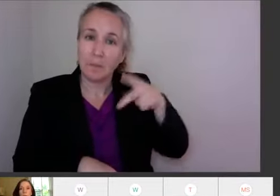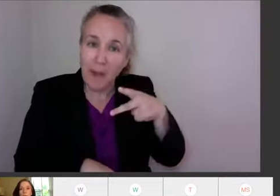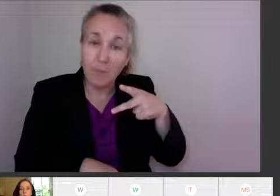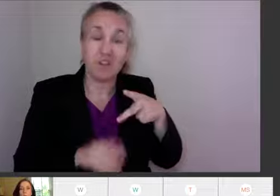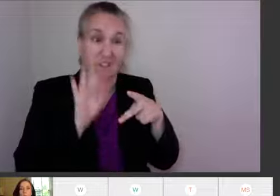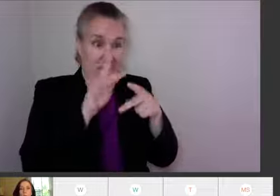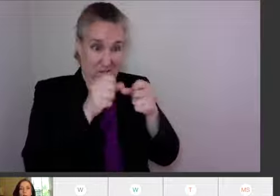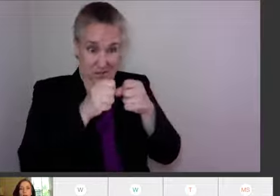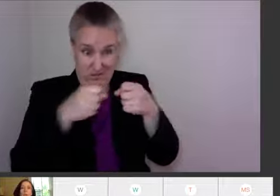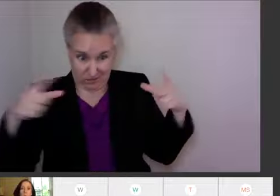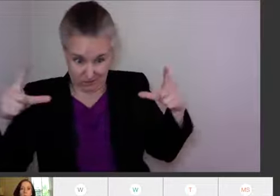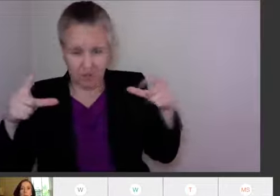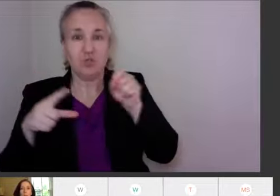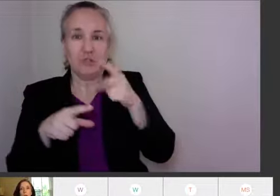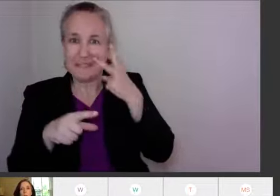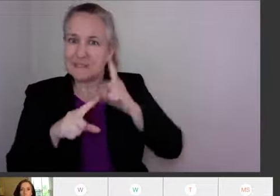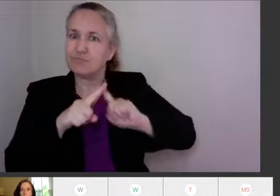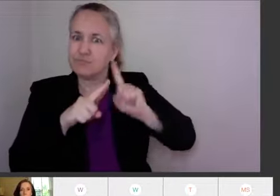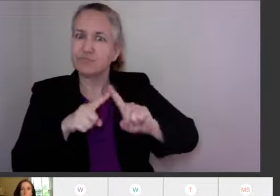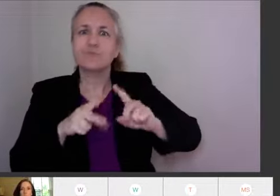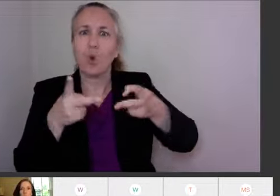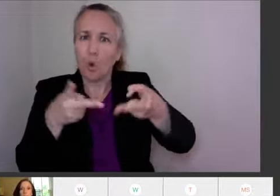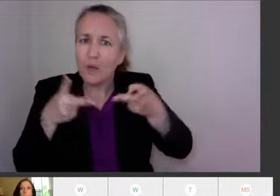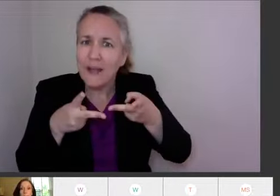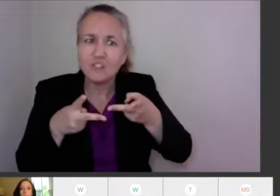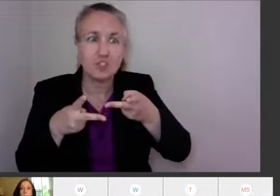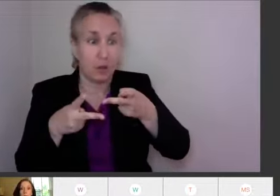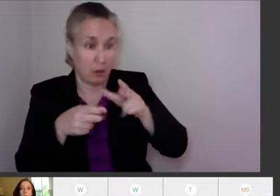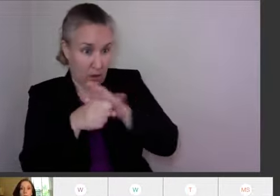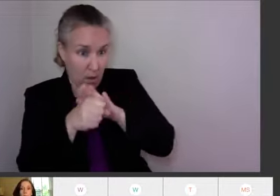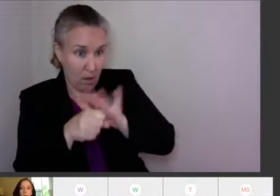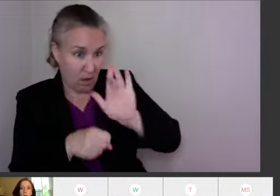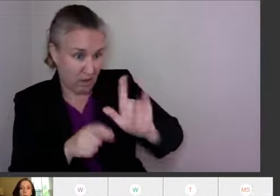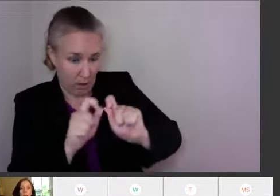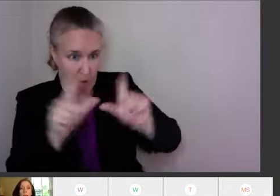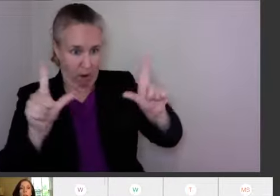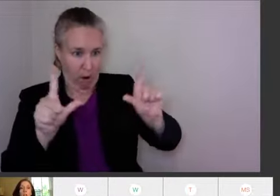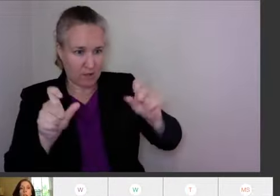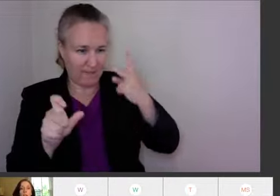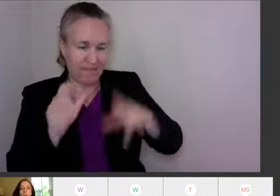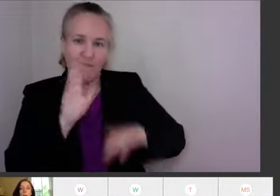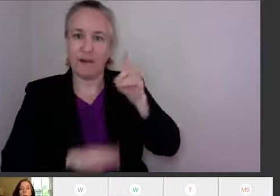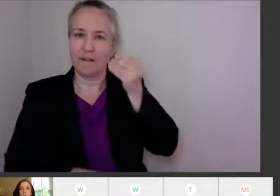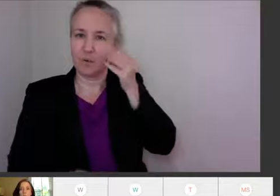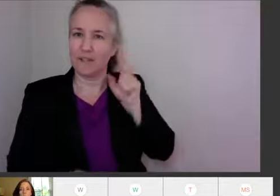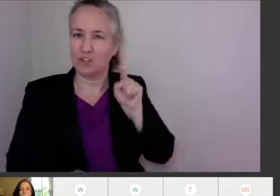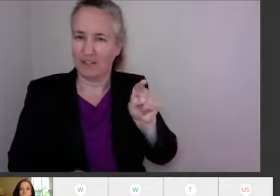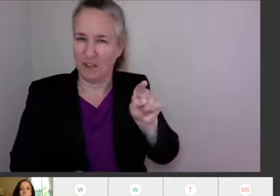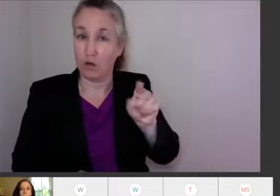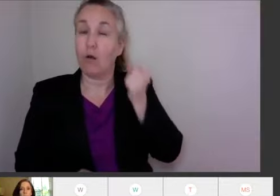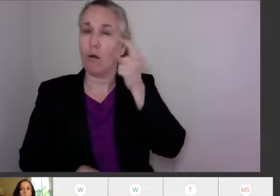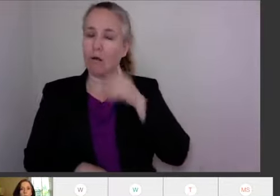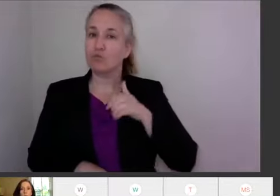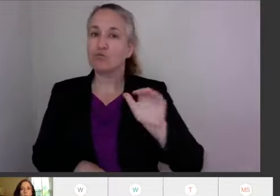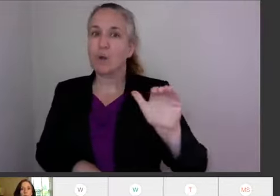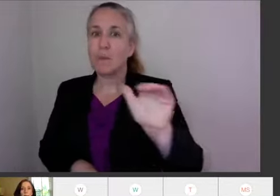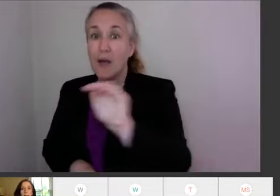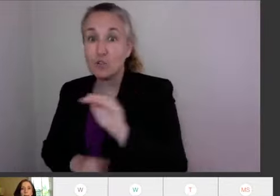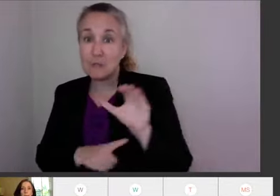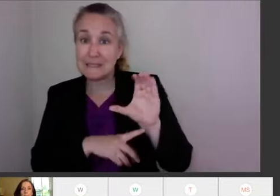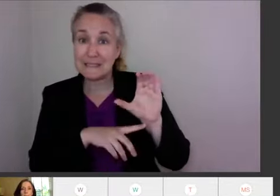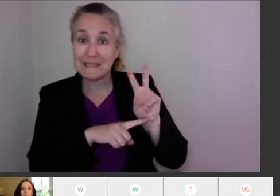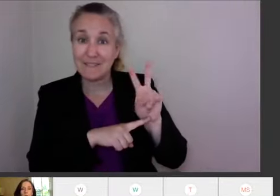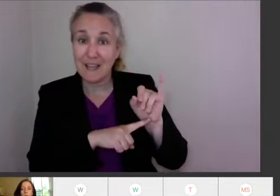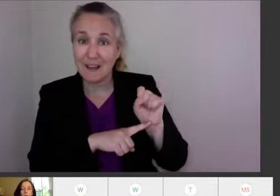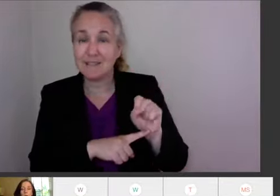those locations are. You can click on a location and get information. Just a reminder though, the CVS and Rite